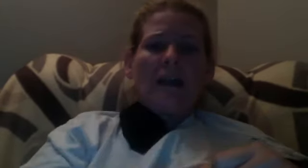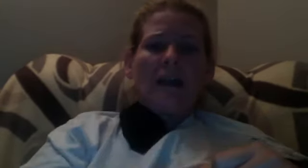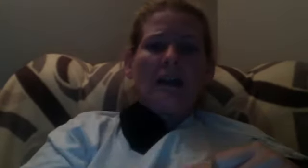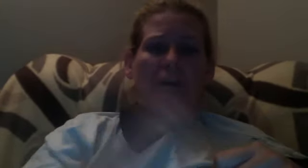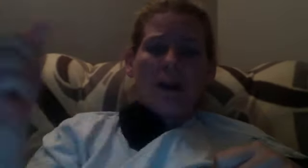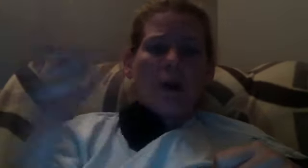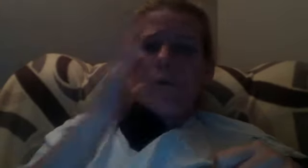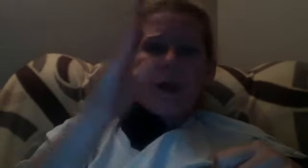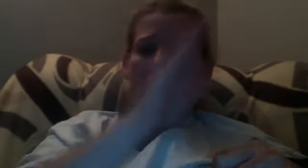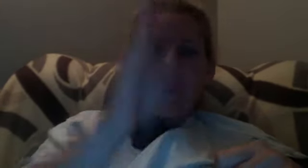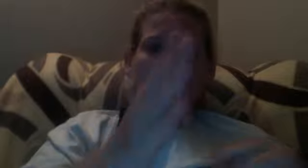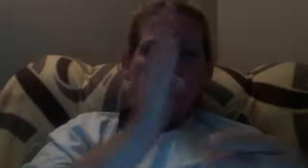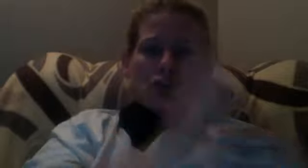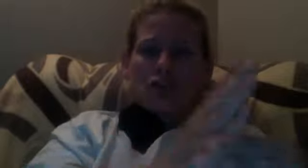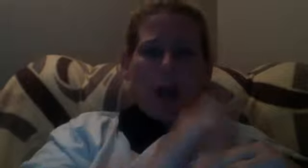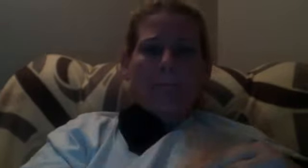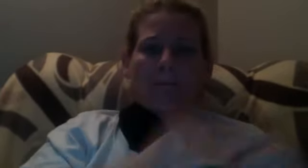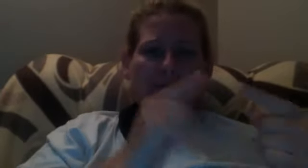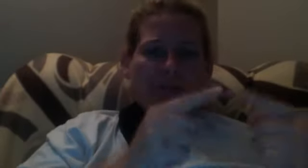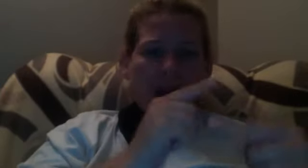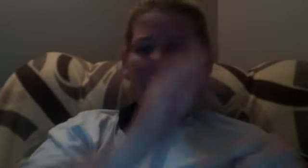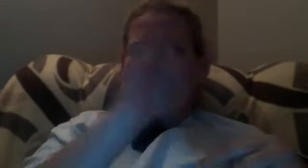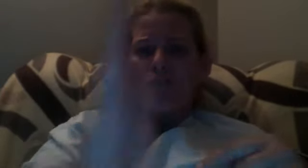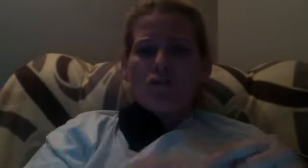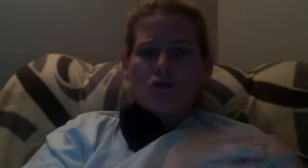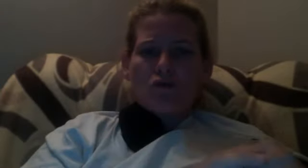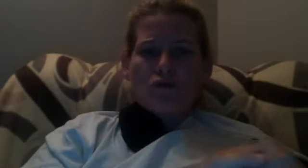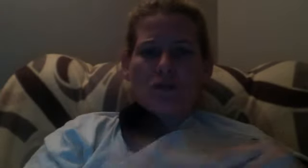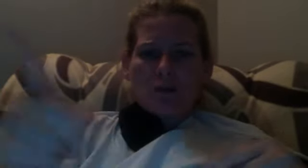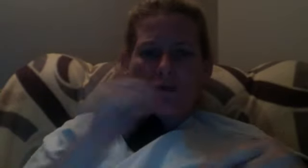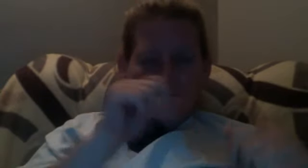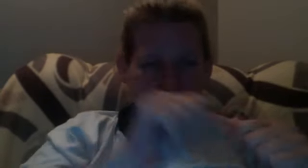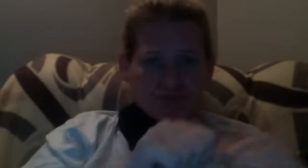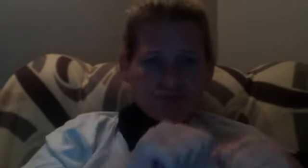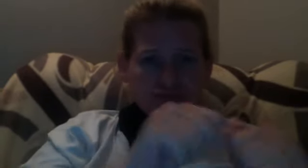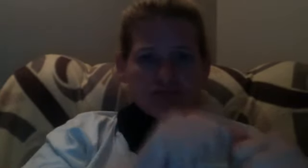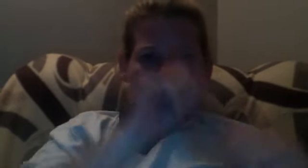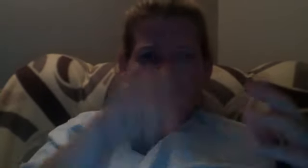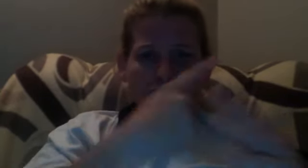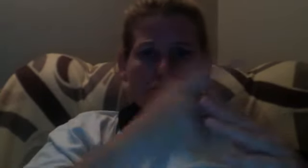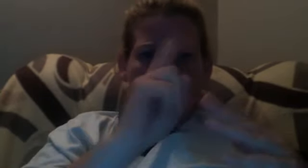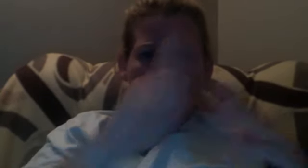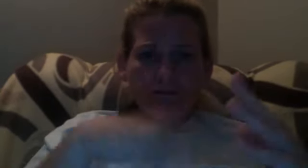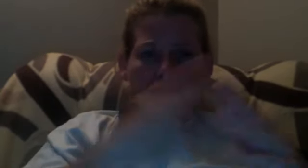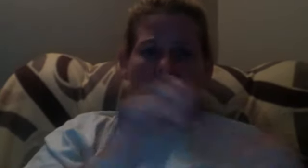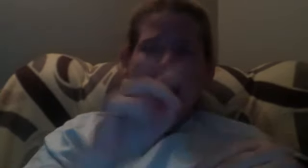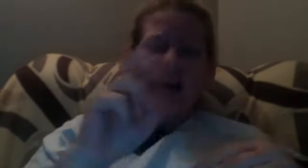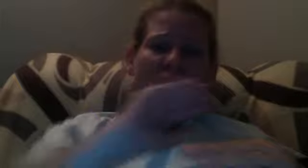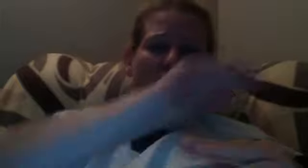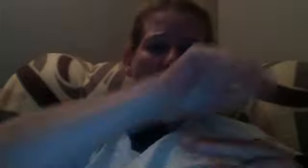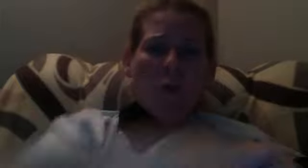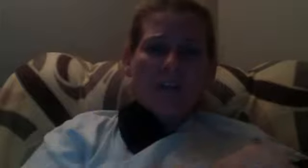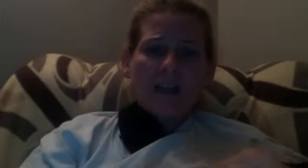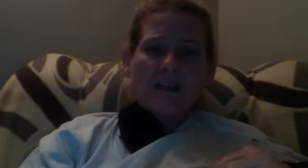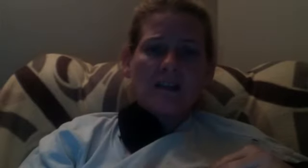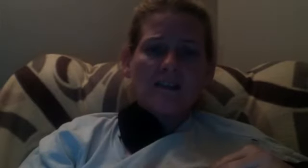is mid-50s, early 50s. Mm-hmm. and everything else is kind of just thrown onto it. The back end's